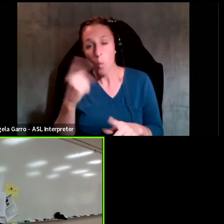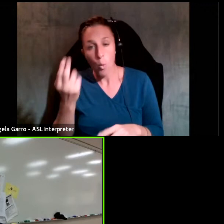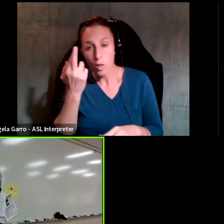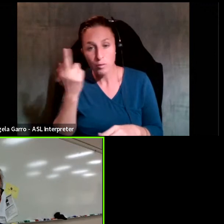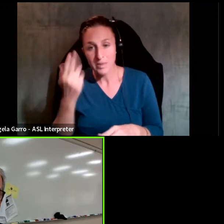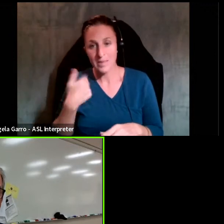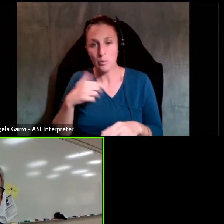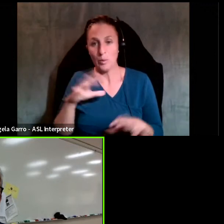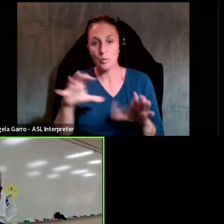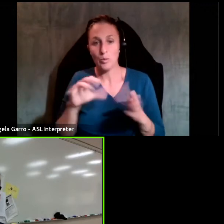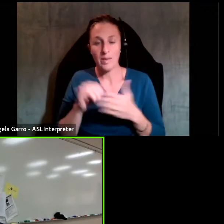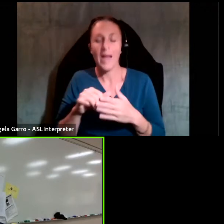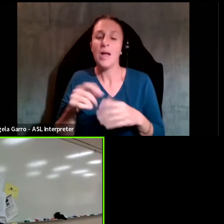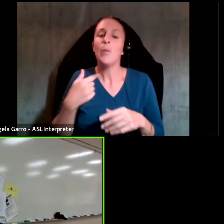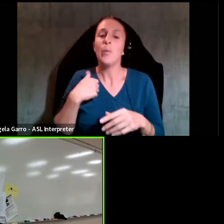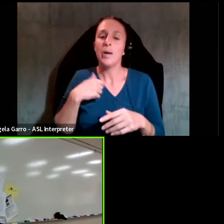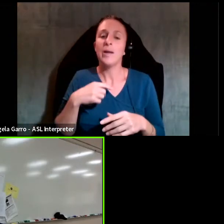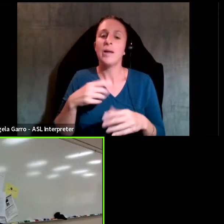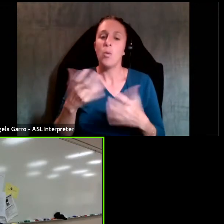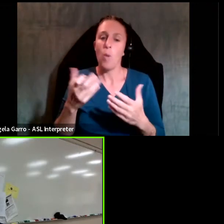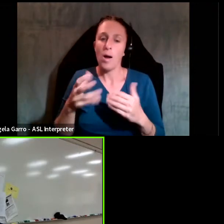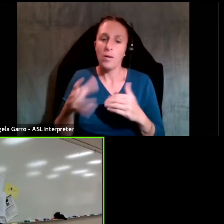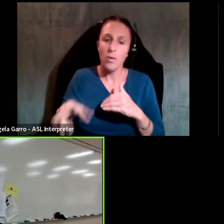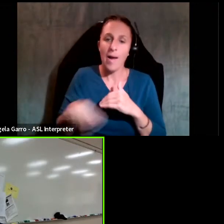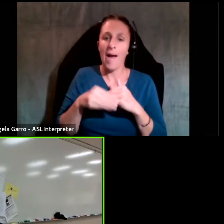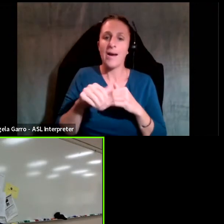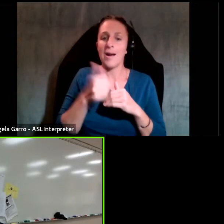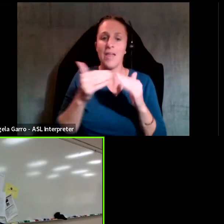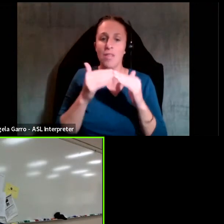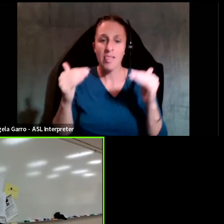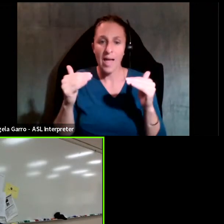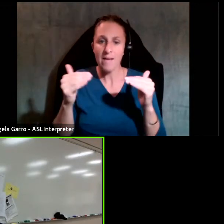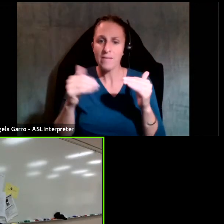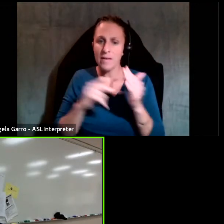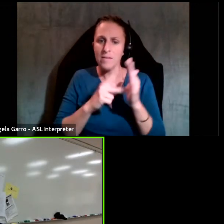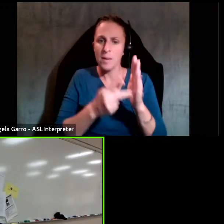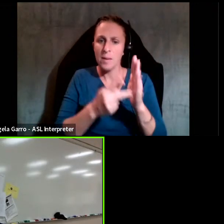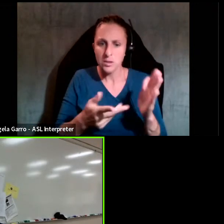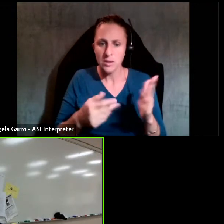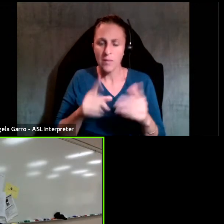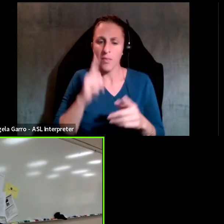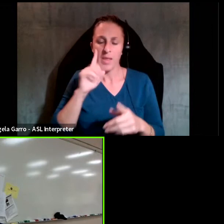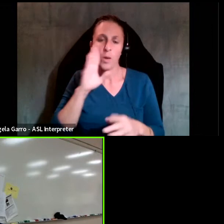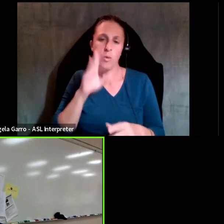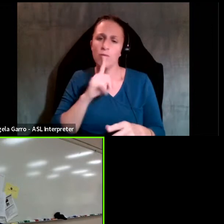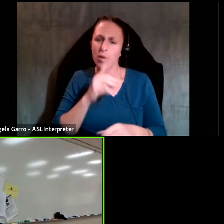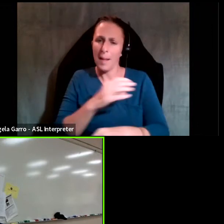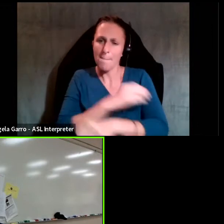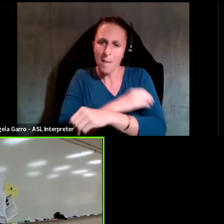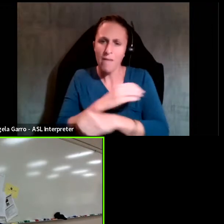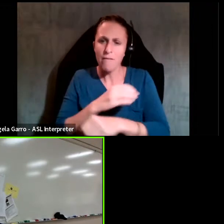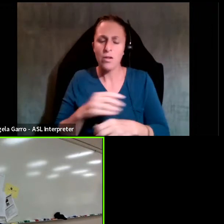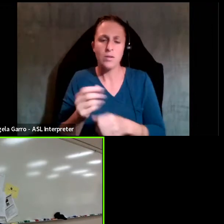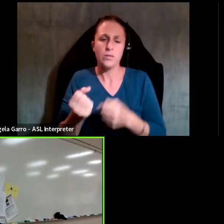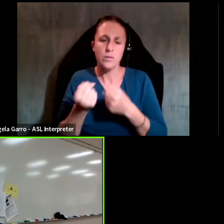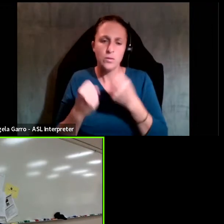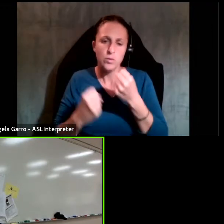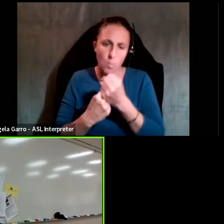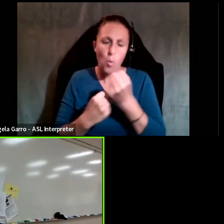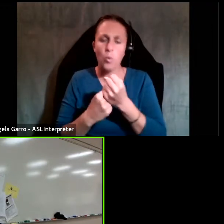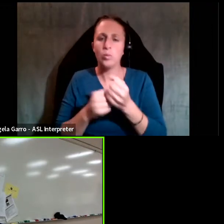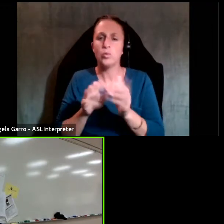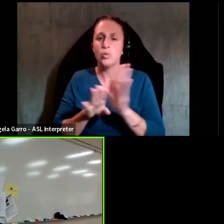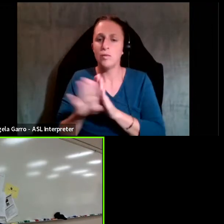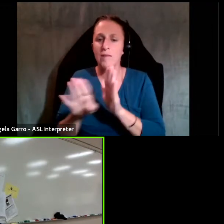to do this. We chose to add another level of objectivity that I think is going to be very powerful and supportive in developing a